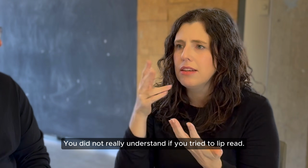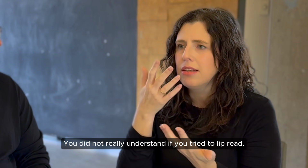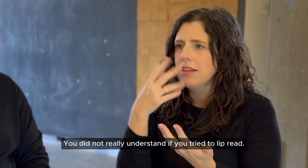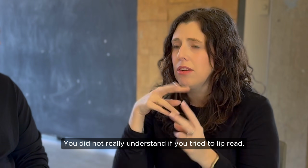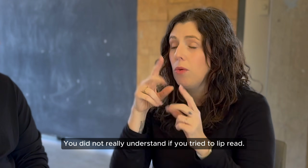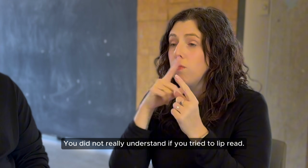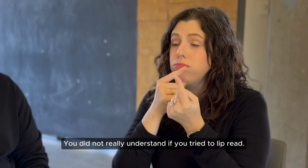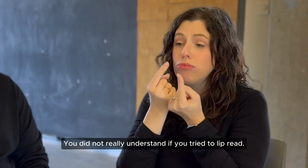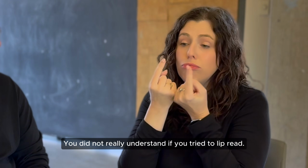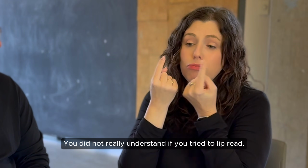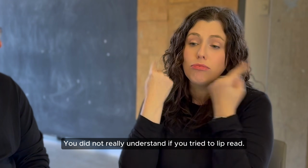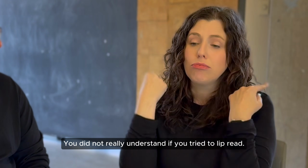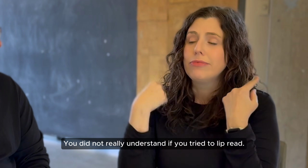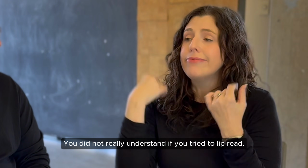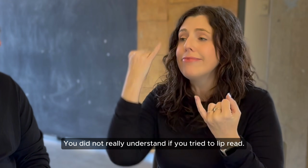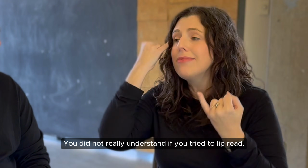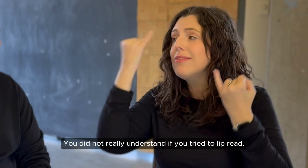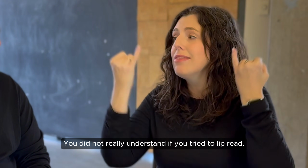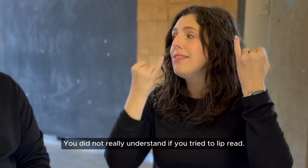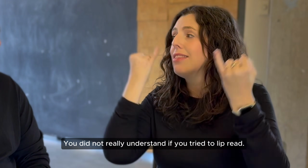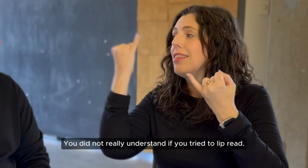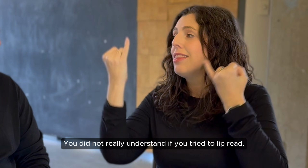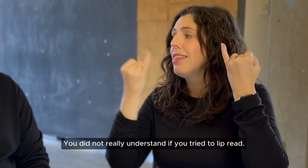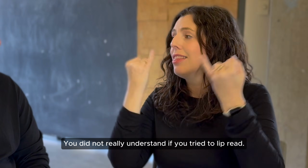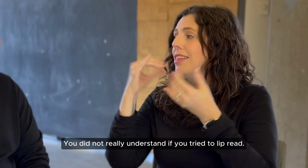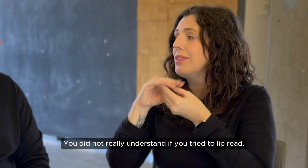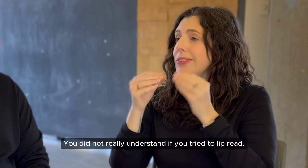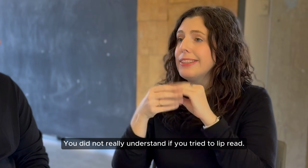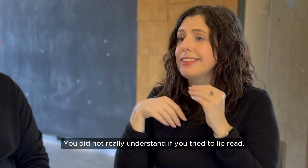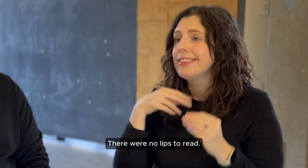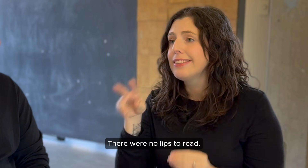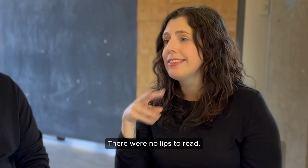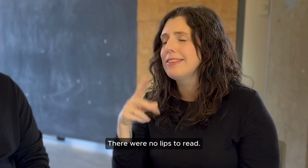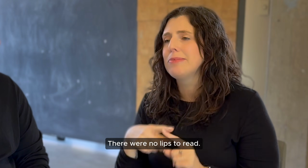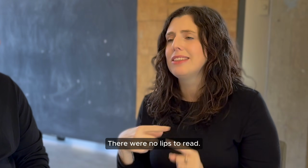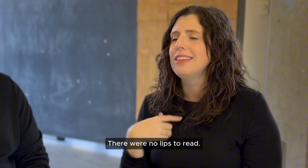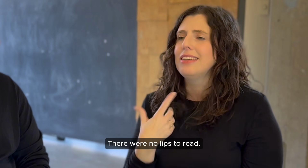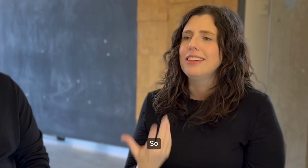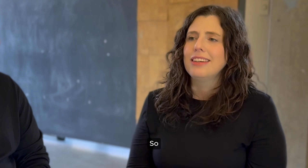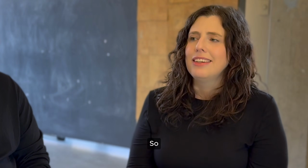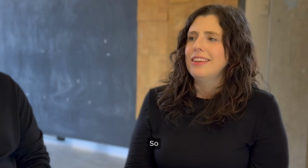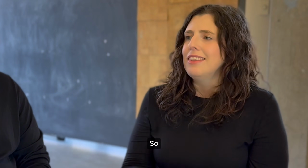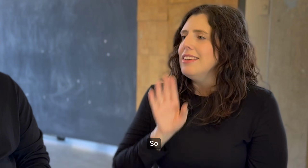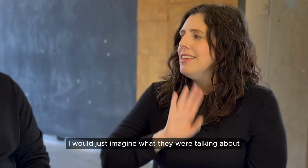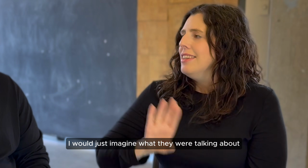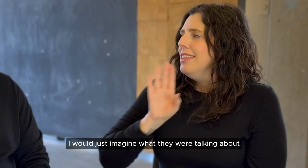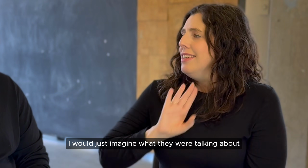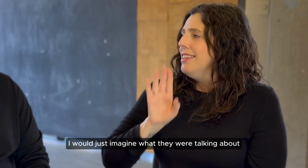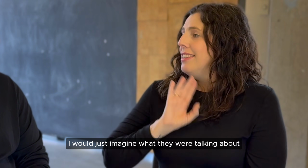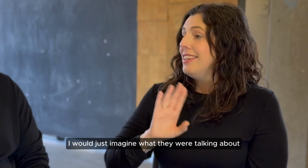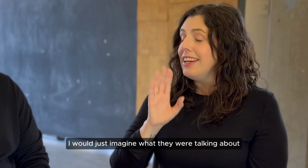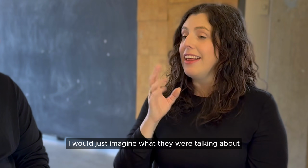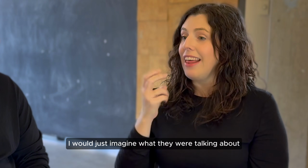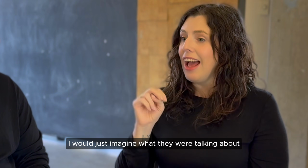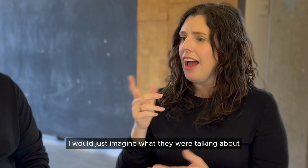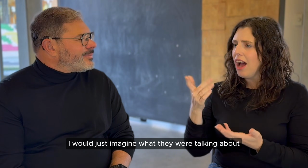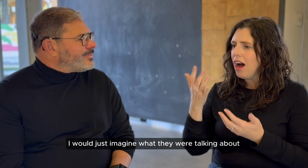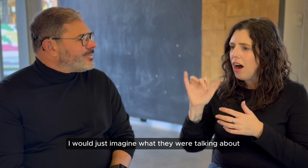didn't really understand. If you tried to lip read, there were no lips to read. And so I would just imagine what they were talking